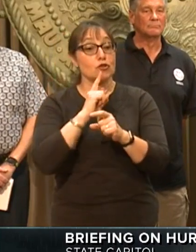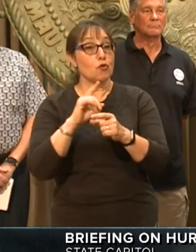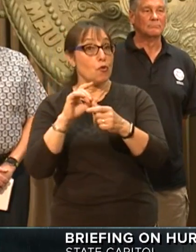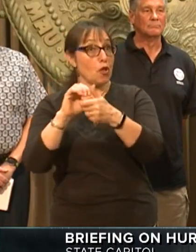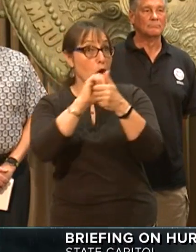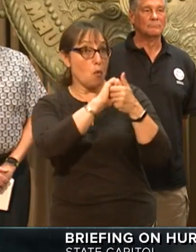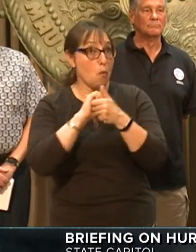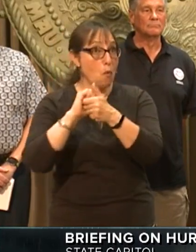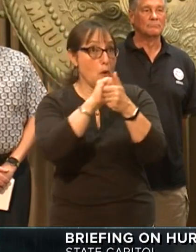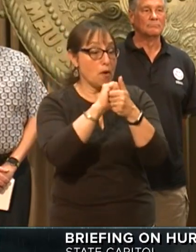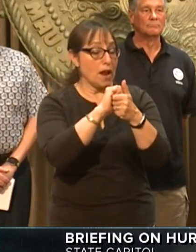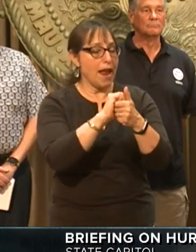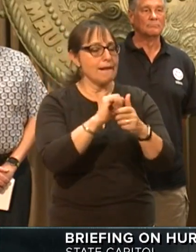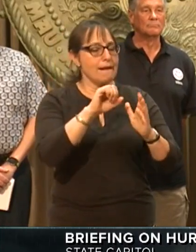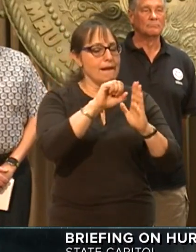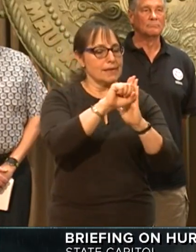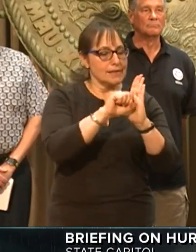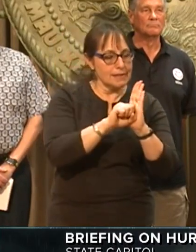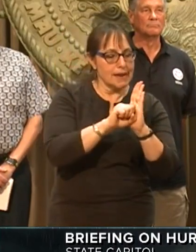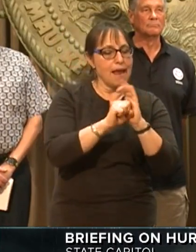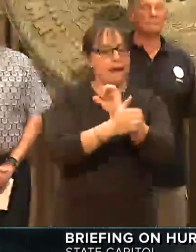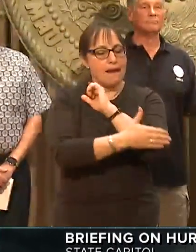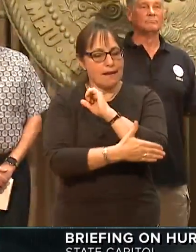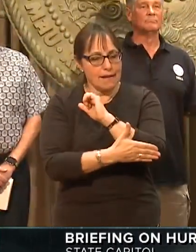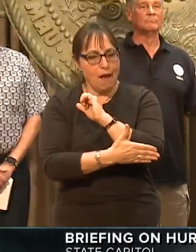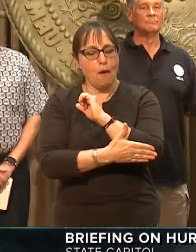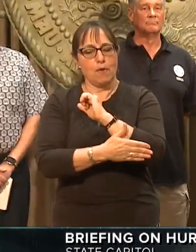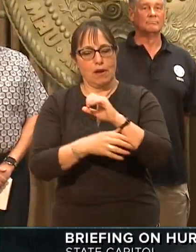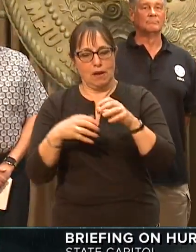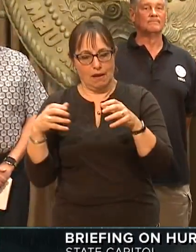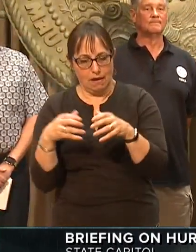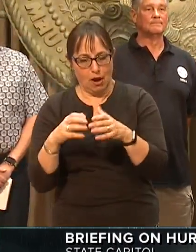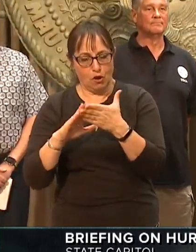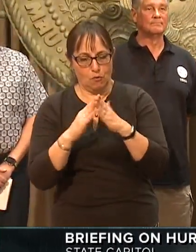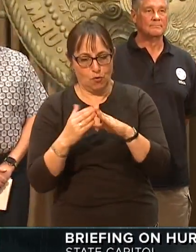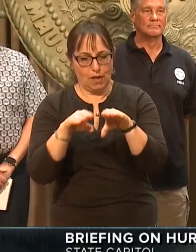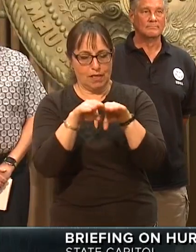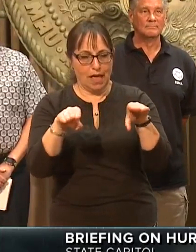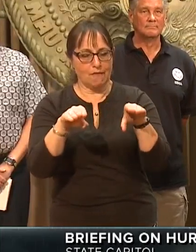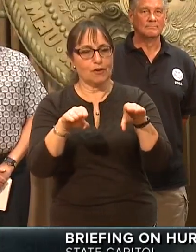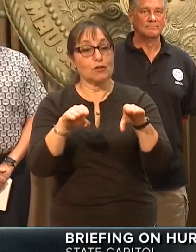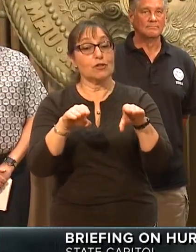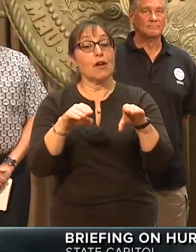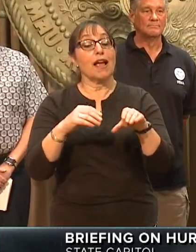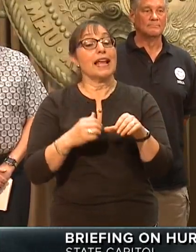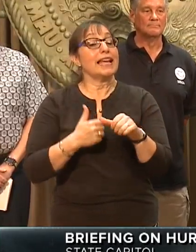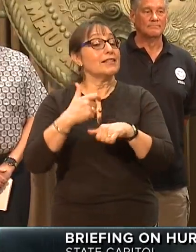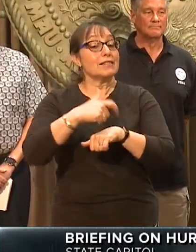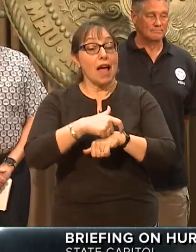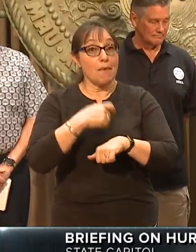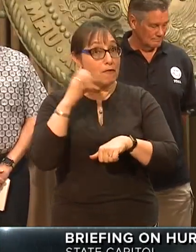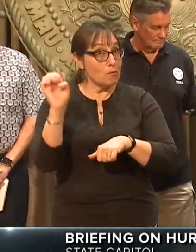with the state with the federal, and then with the private sector too. And I think it makes us better each time we go through this. Thank you very much.